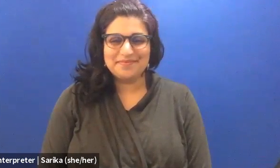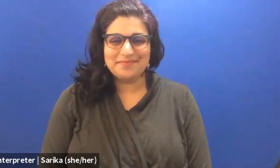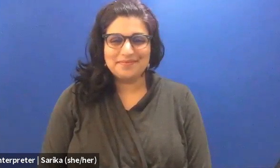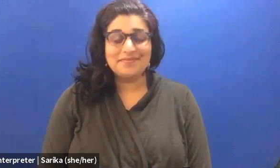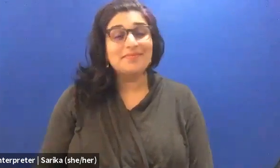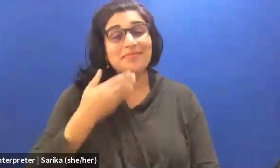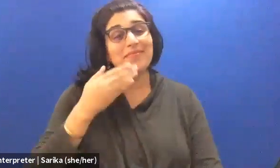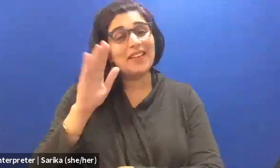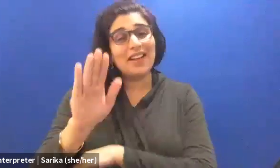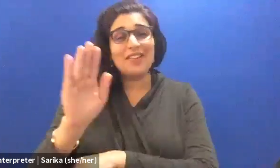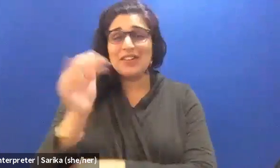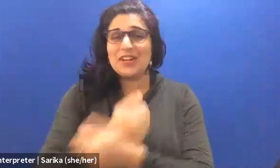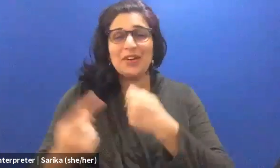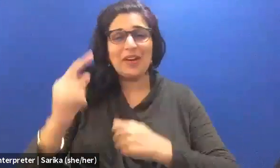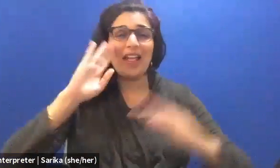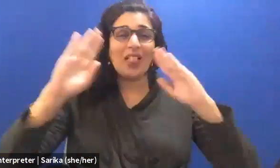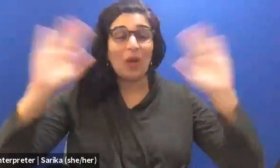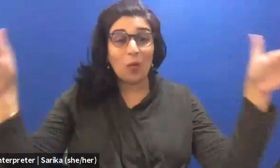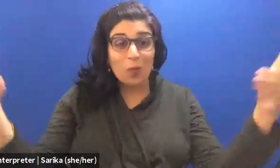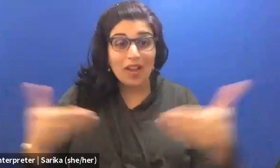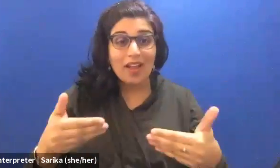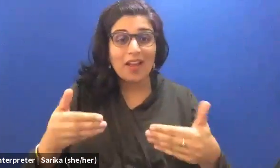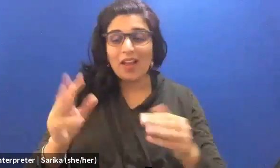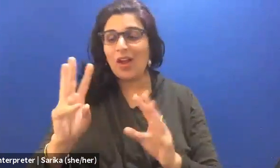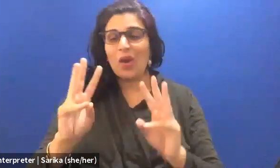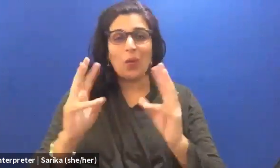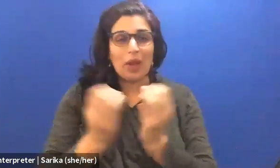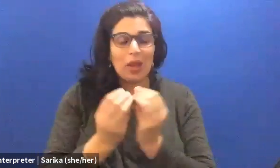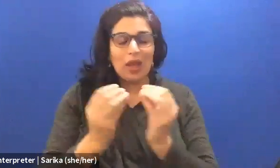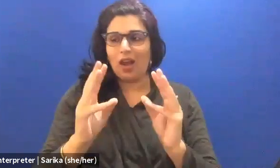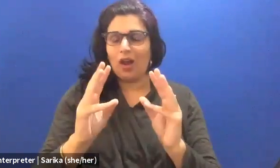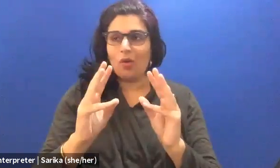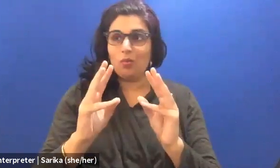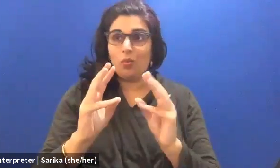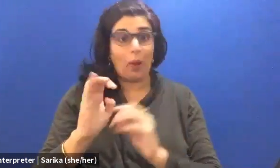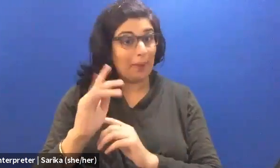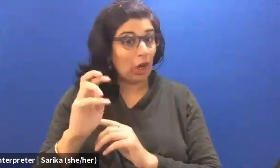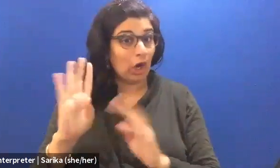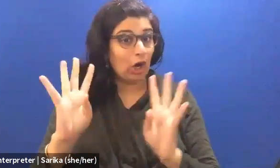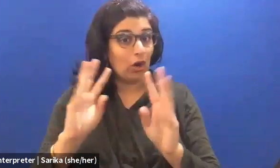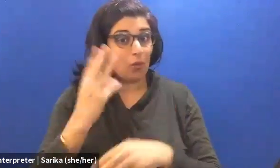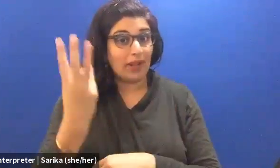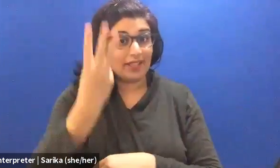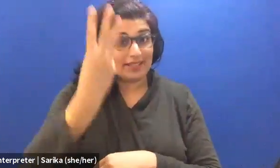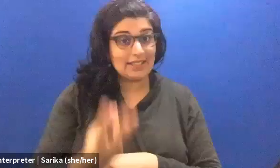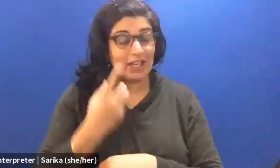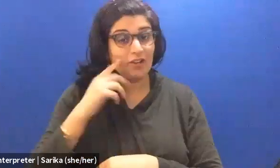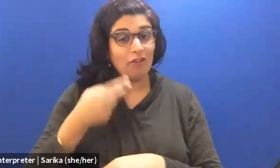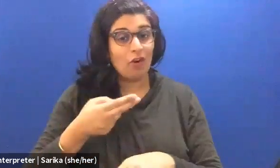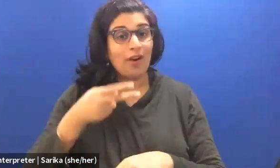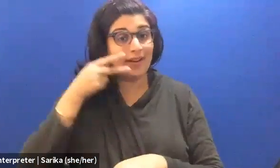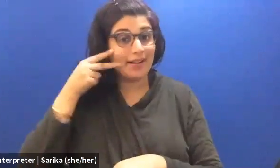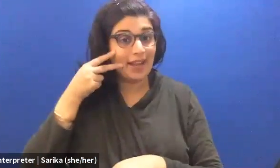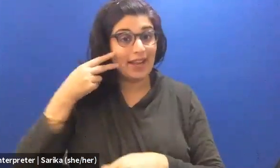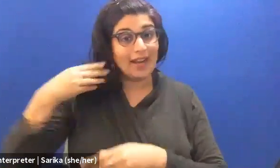Good afternoon, everyone. Hello, welcome to our webinar Wednesdays for Native Heritage Month. We're really excited